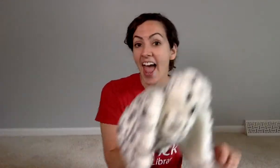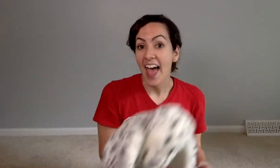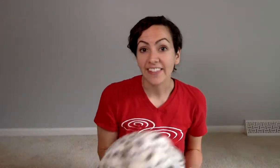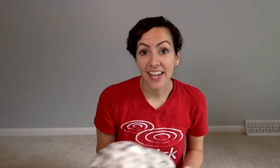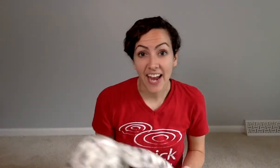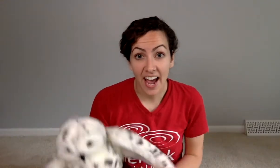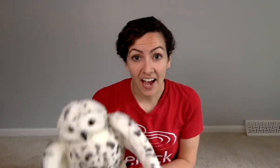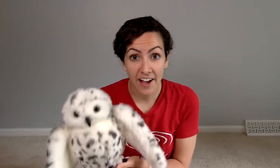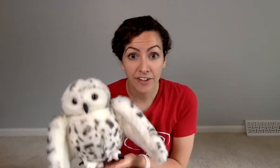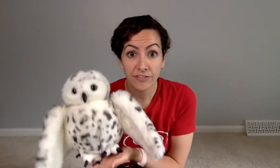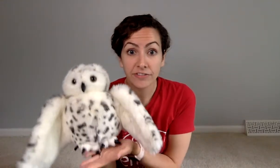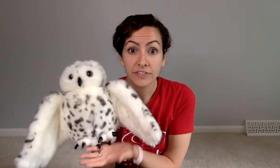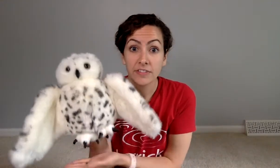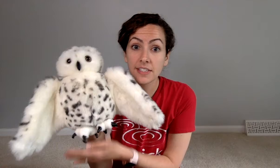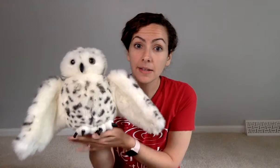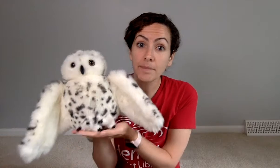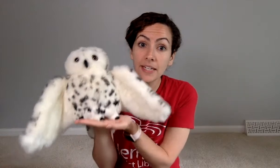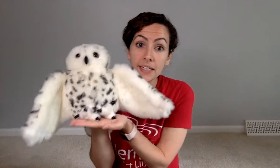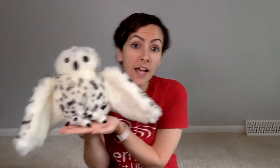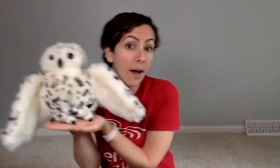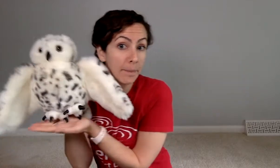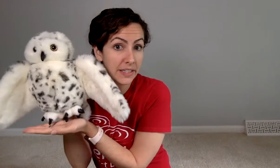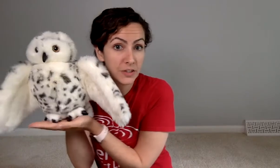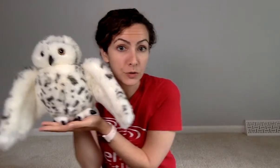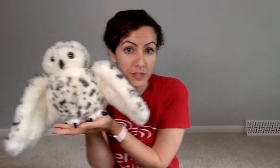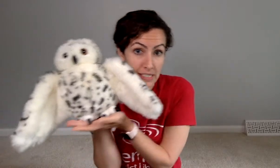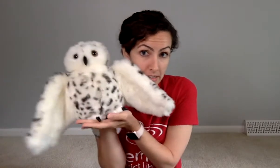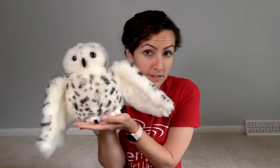And they have something up in trees.